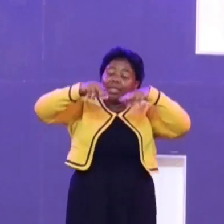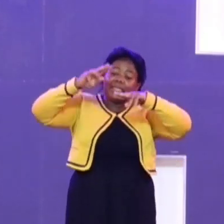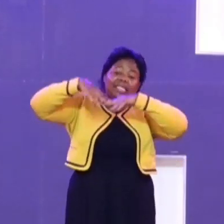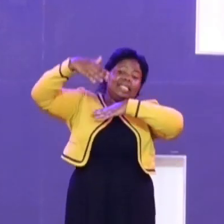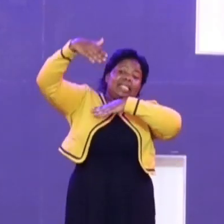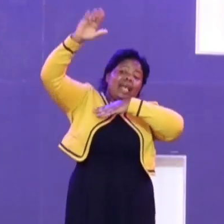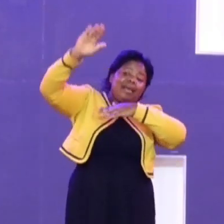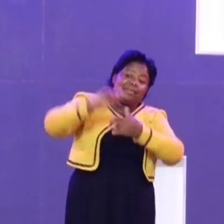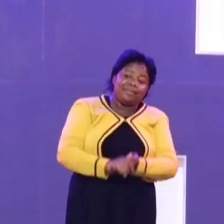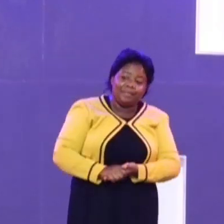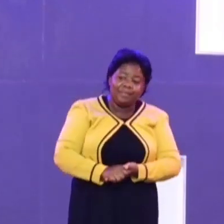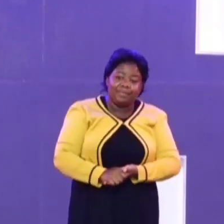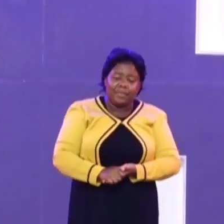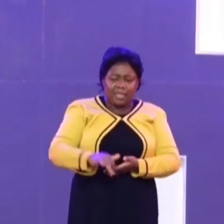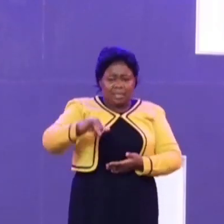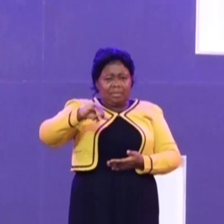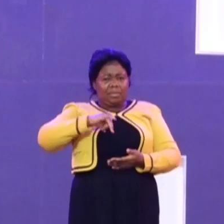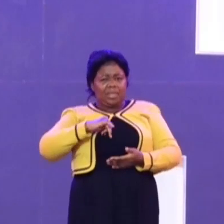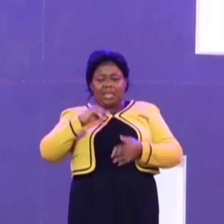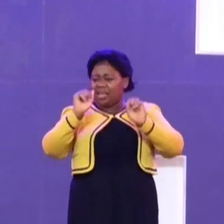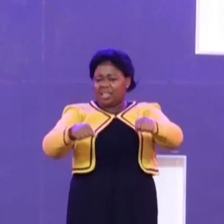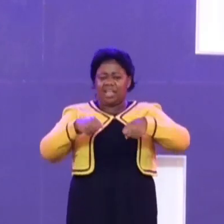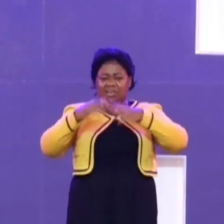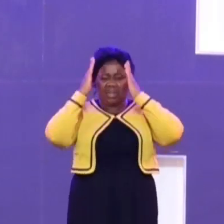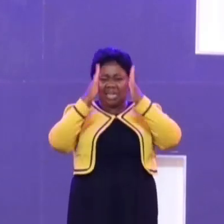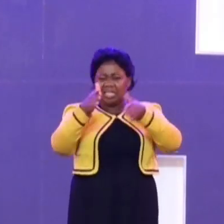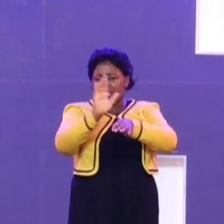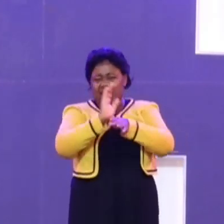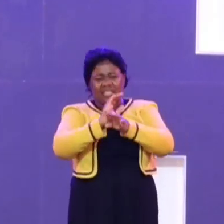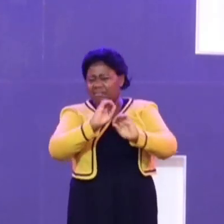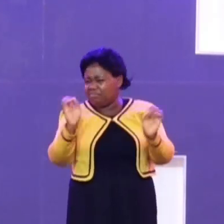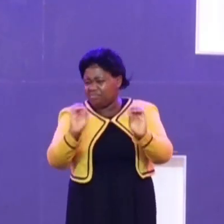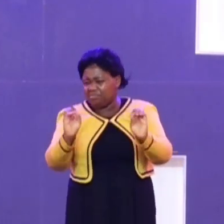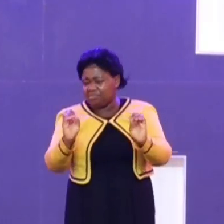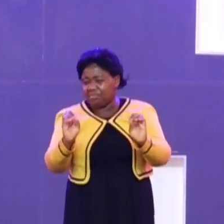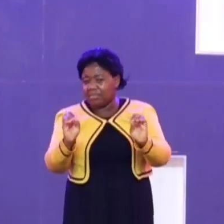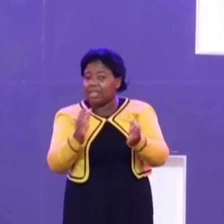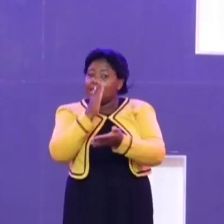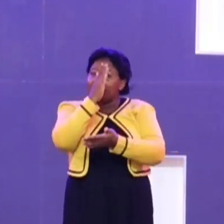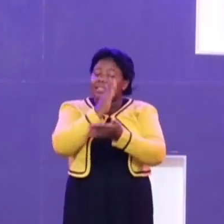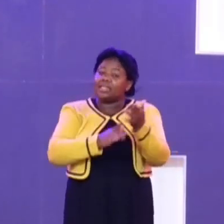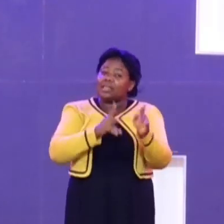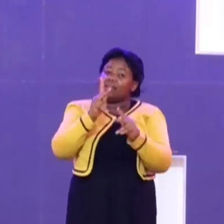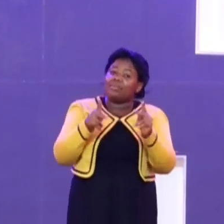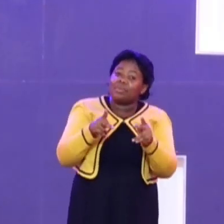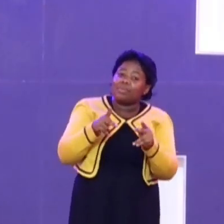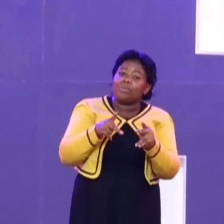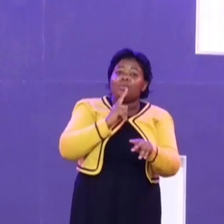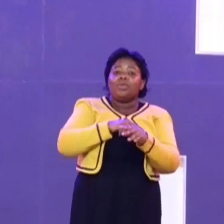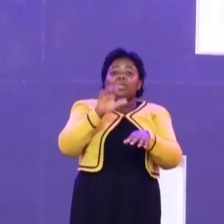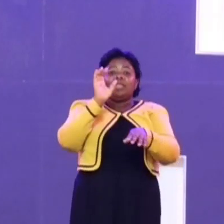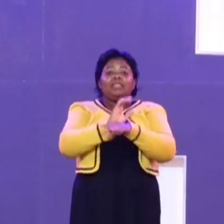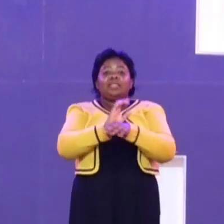sit the other side, which is better. That I tells you I can't fellowship from this place. Walona abantu ngekanisa mwoli mukama je